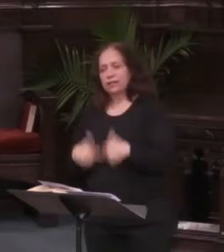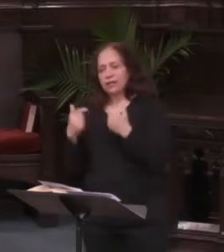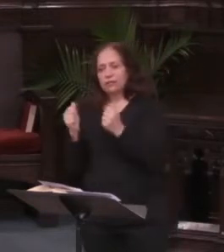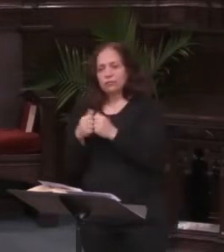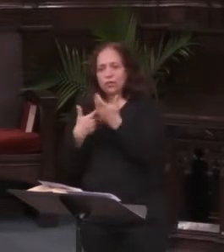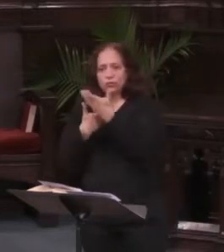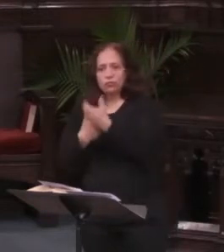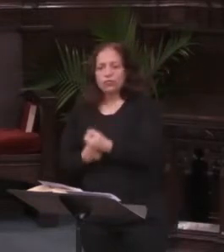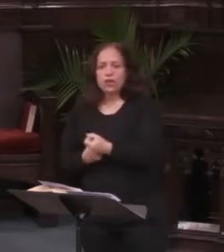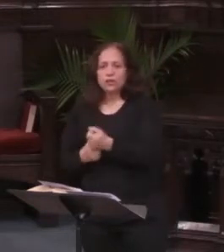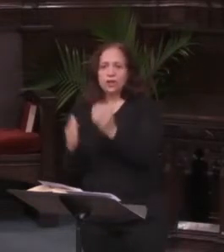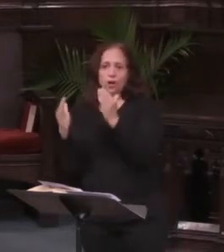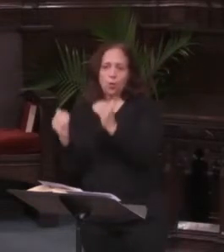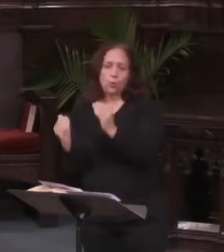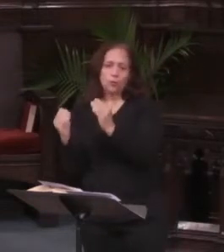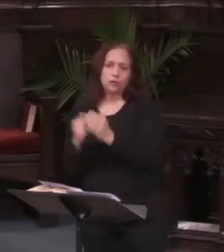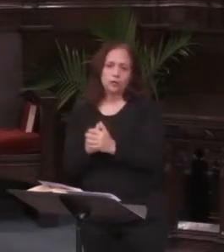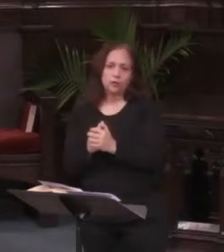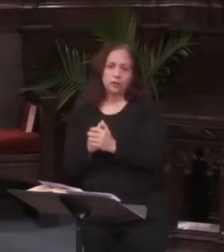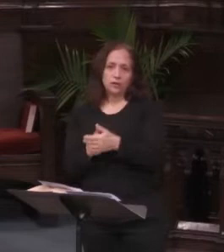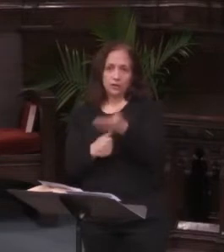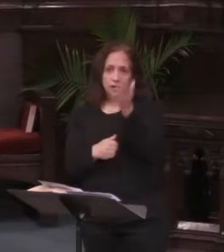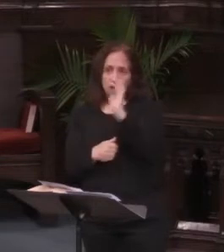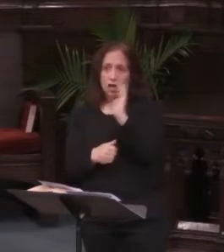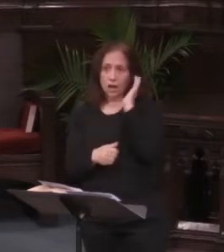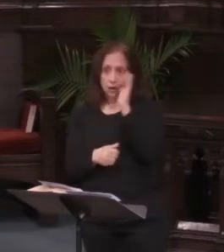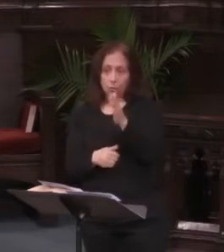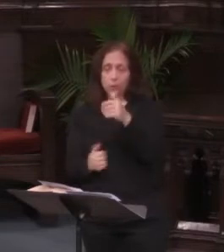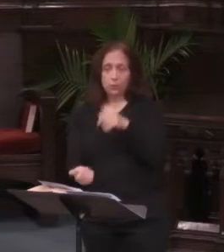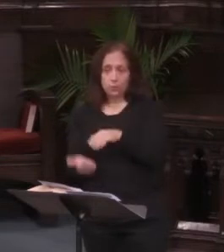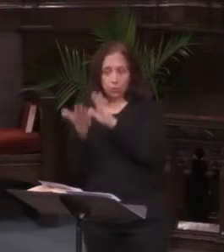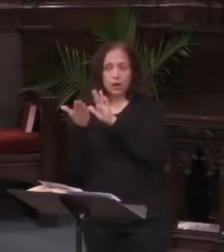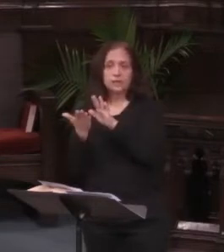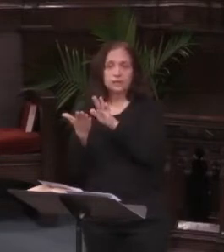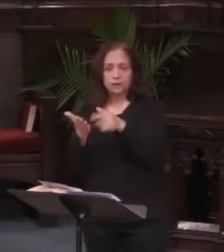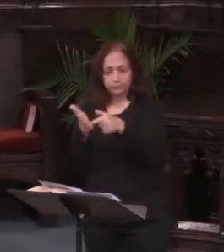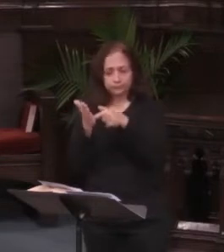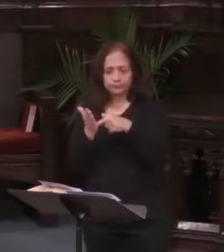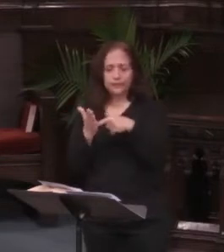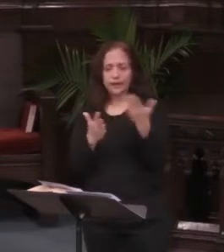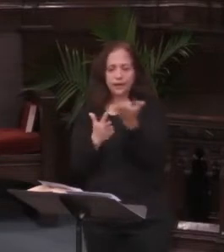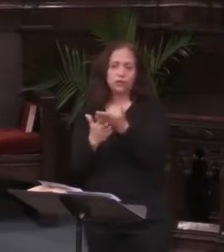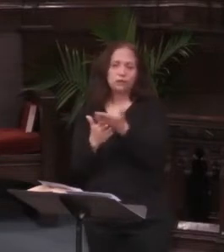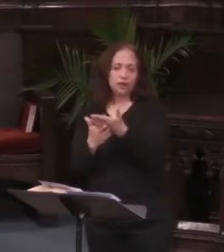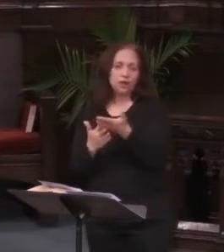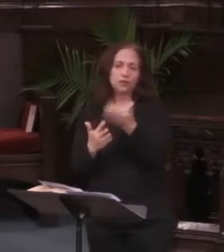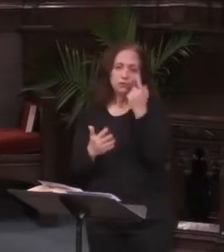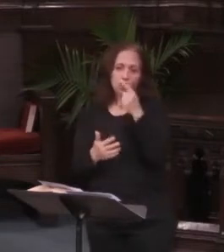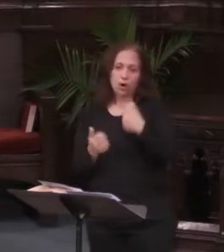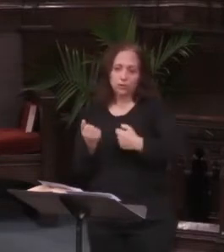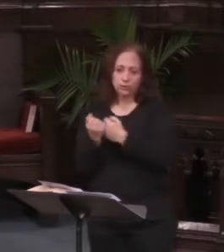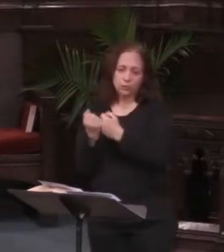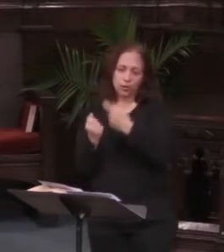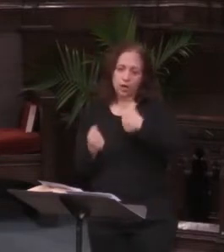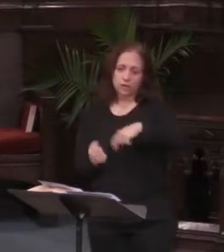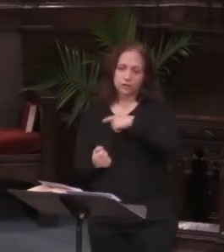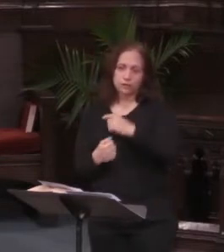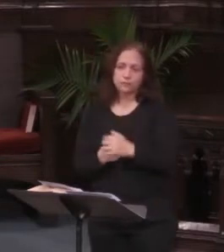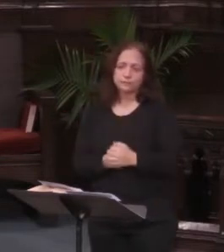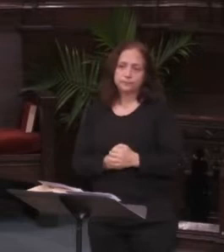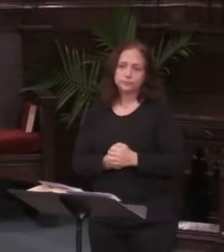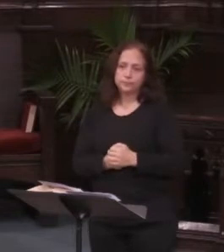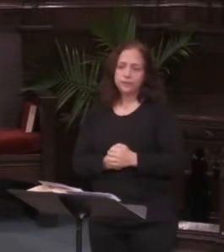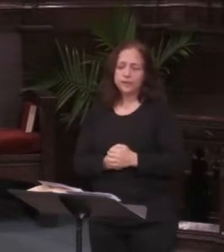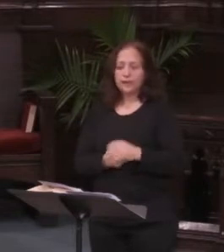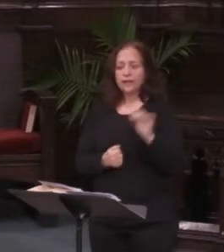of trust and hope that God will be present to us and intervene on our behalves.